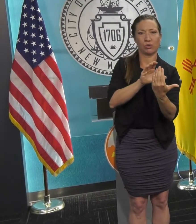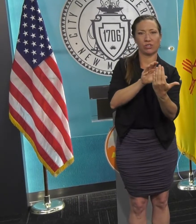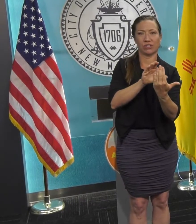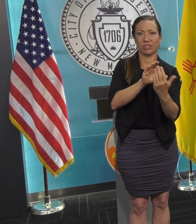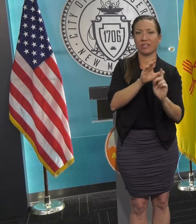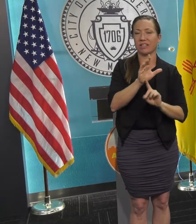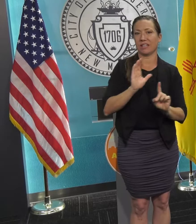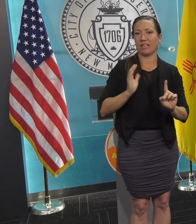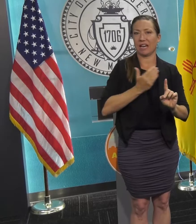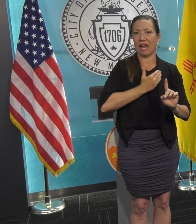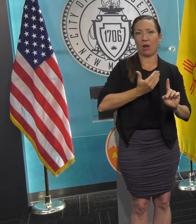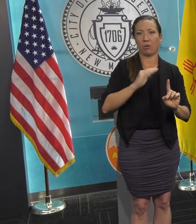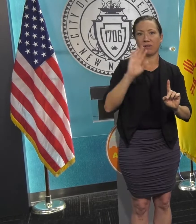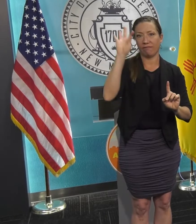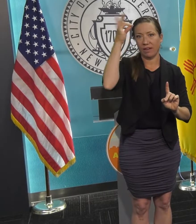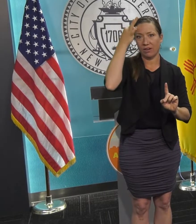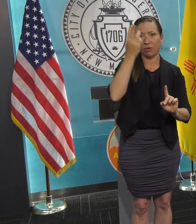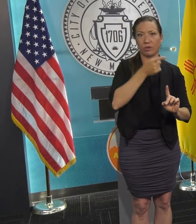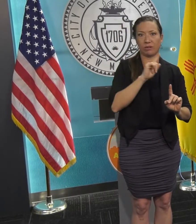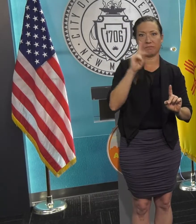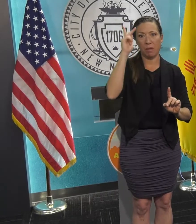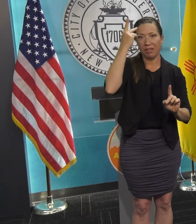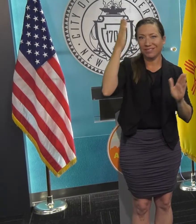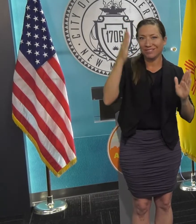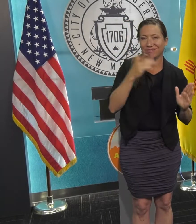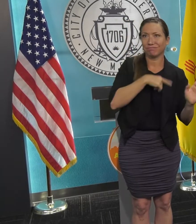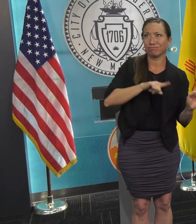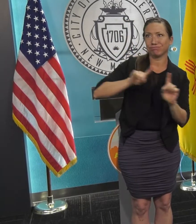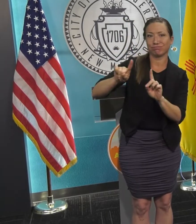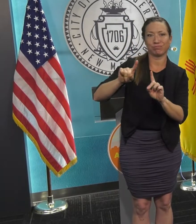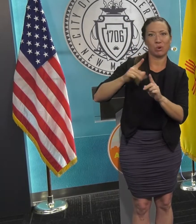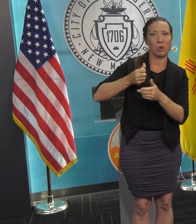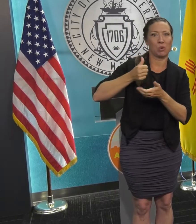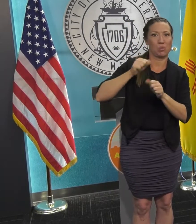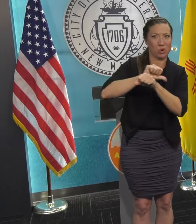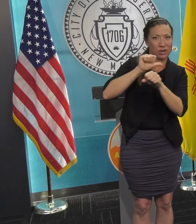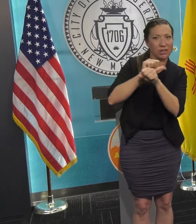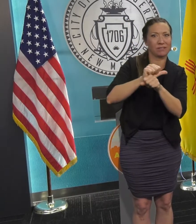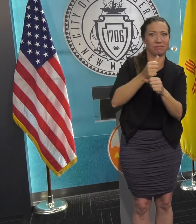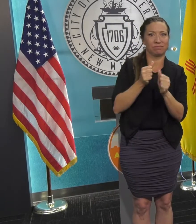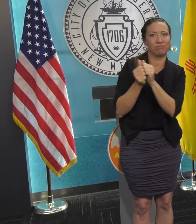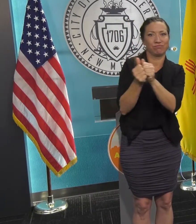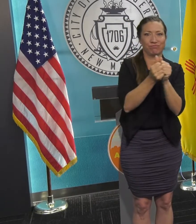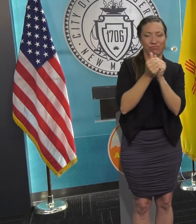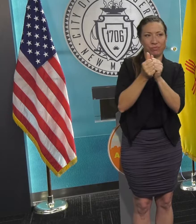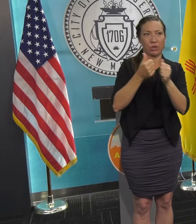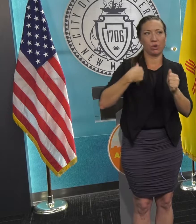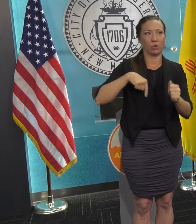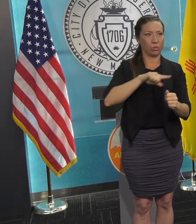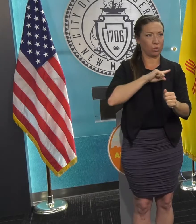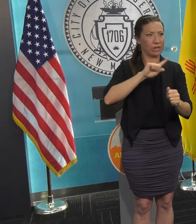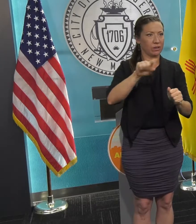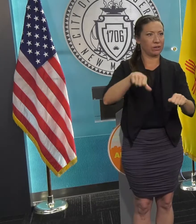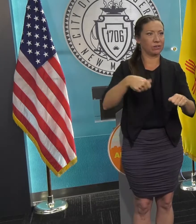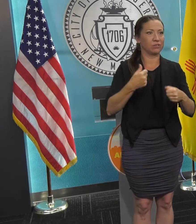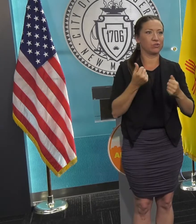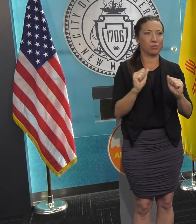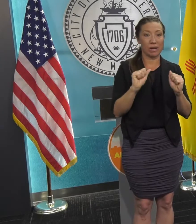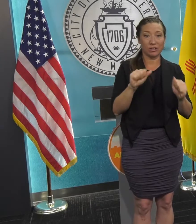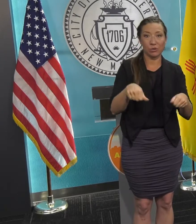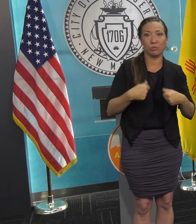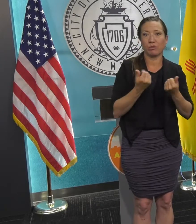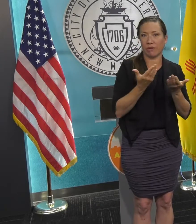No doctor, nurse, or hospital should have to strain to stay healthy or serve families who seek care for coronavirus symptoms or any